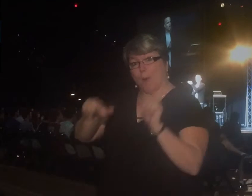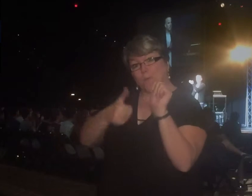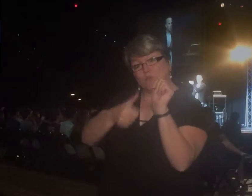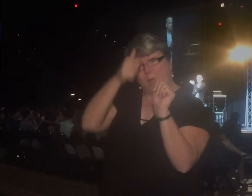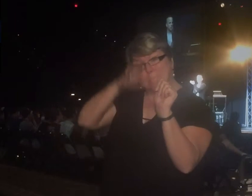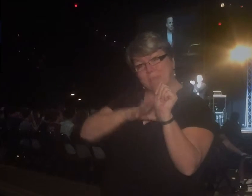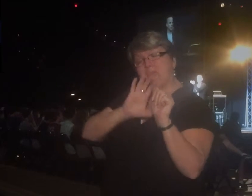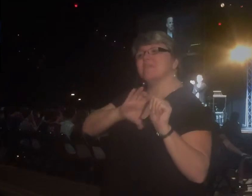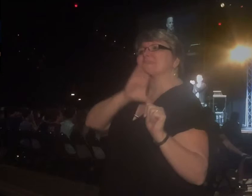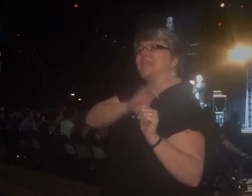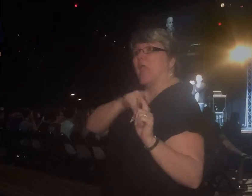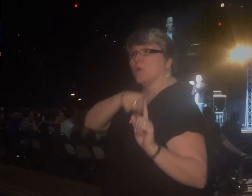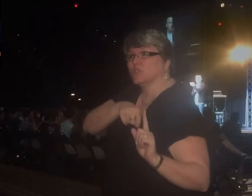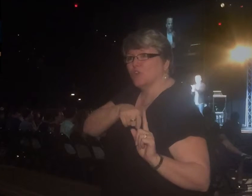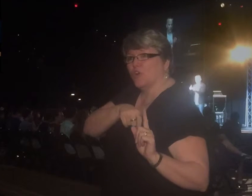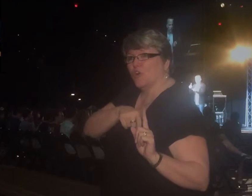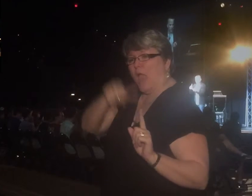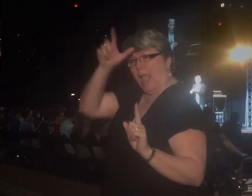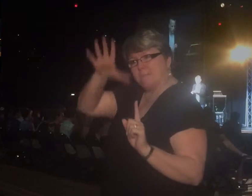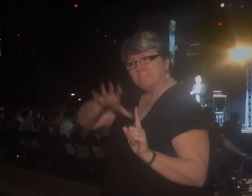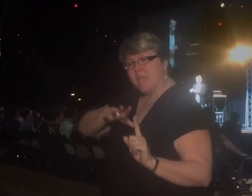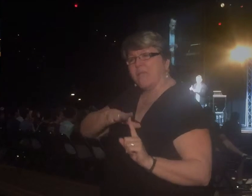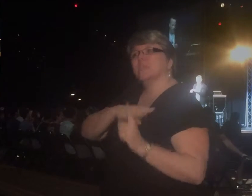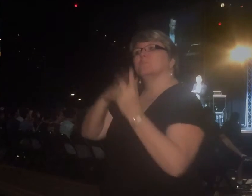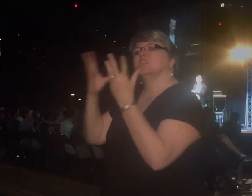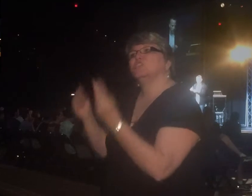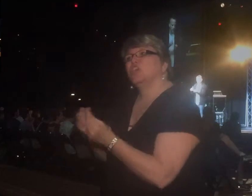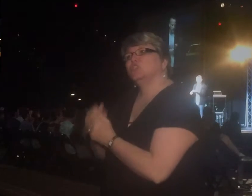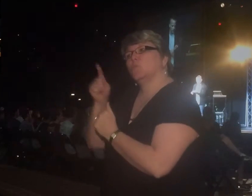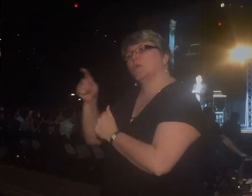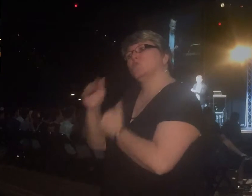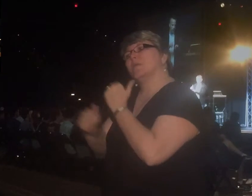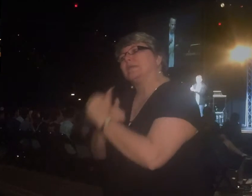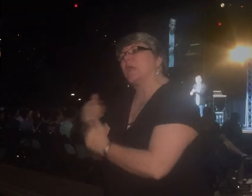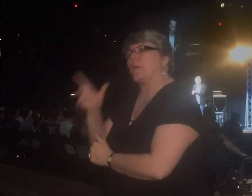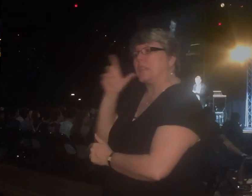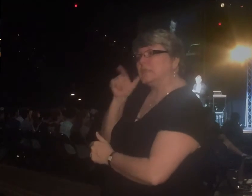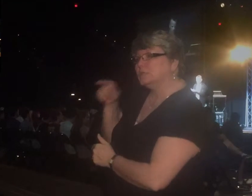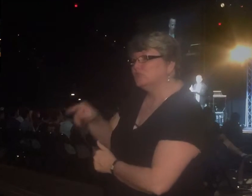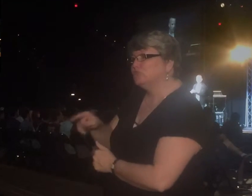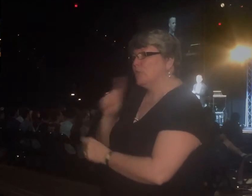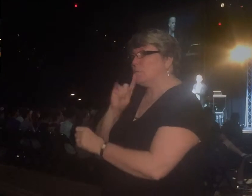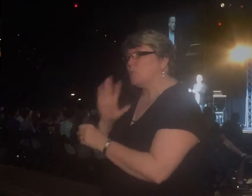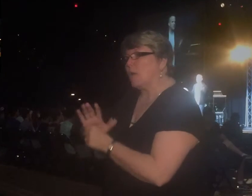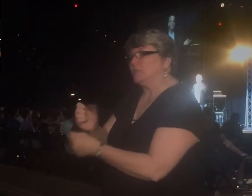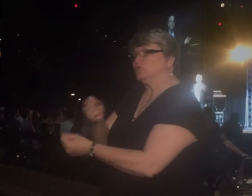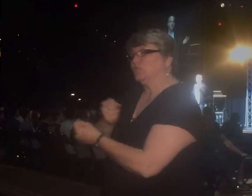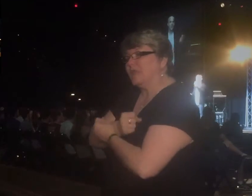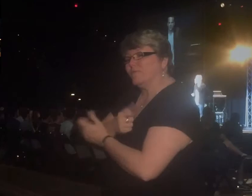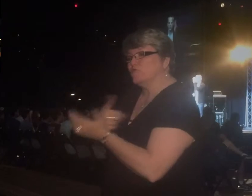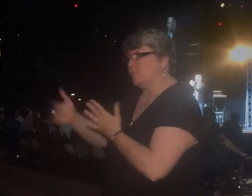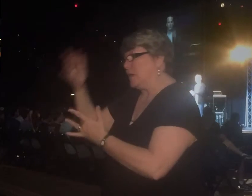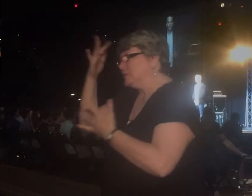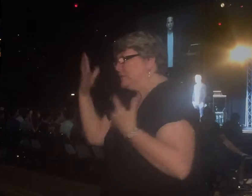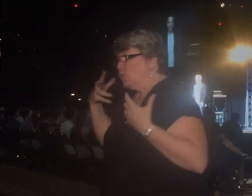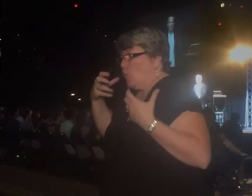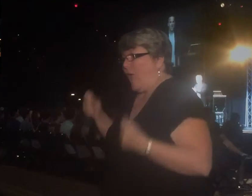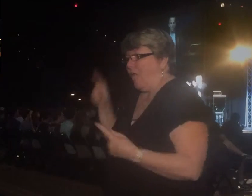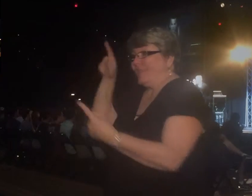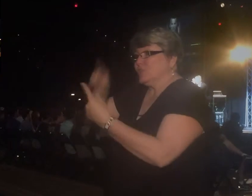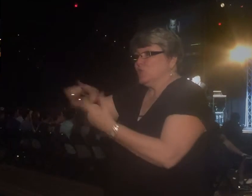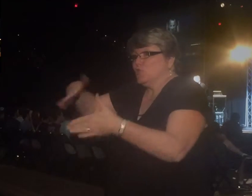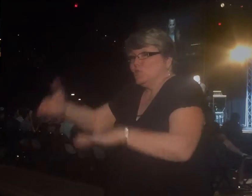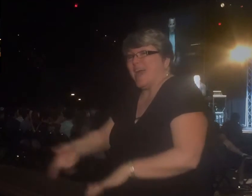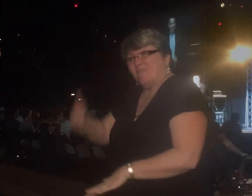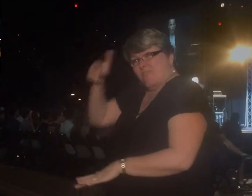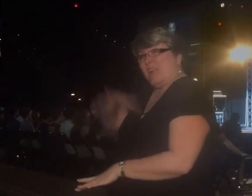If you're pursuing a man of character, a man who's gonna be gentle with you and caring and listen to you and promise you to love you in sickness